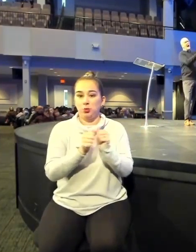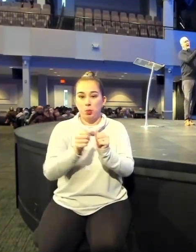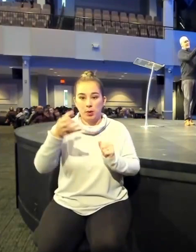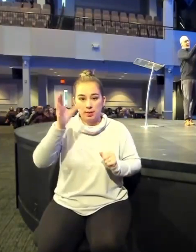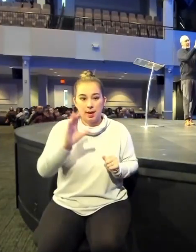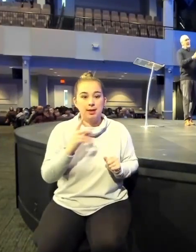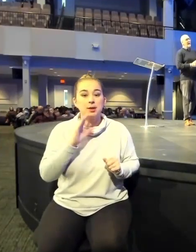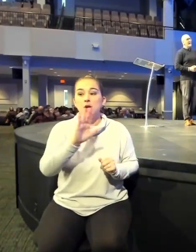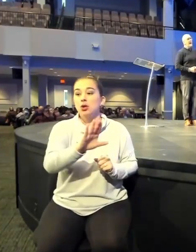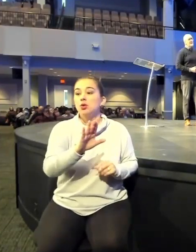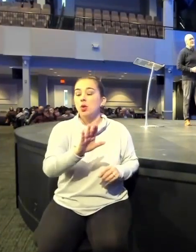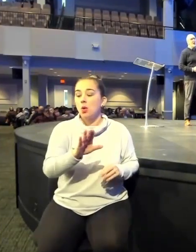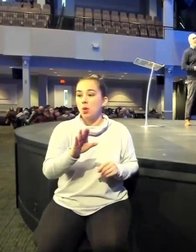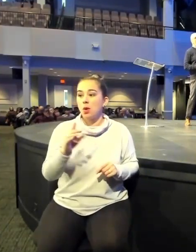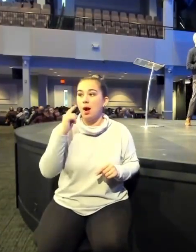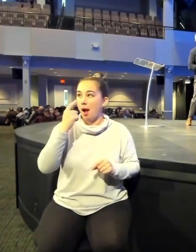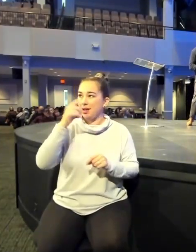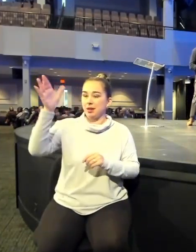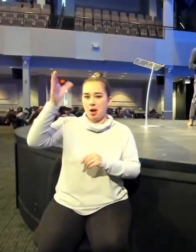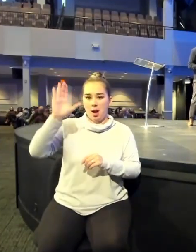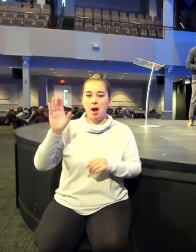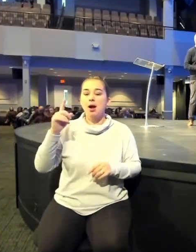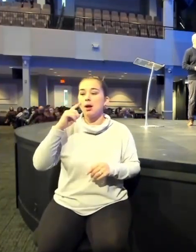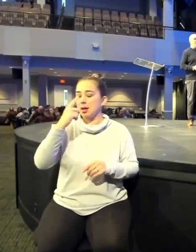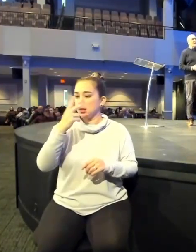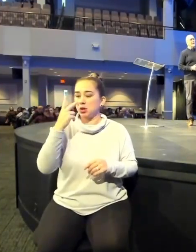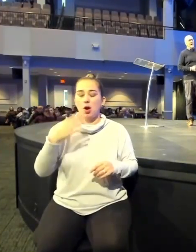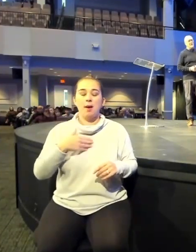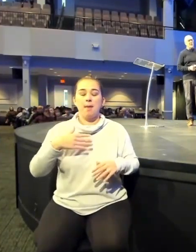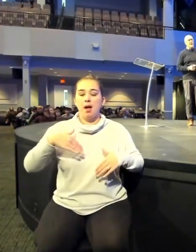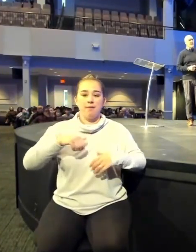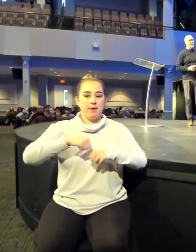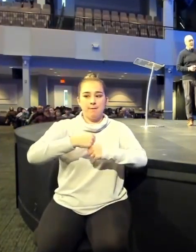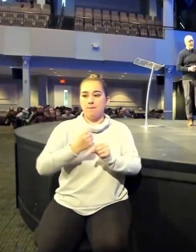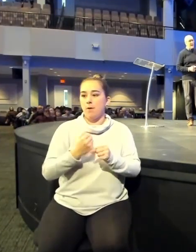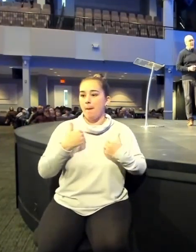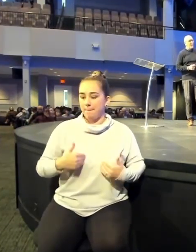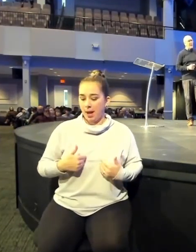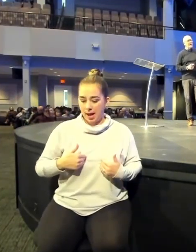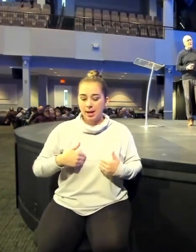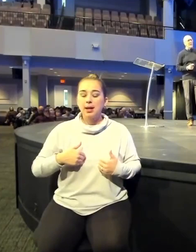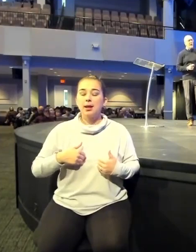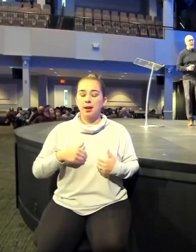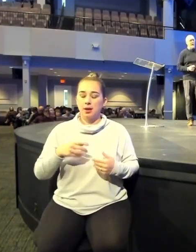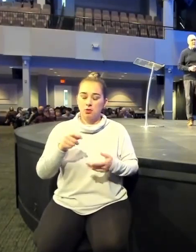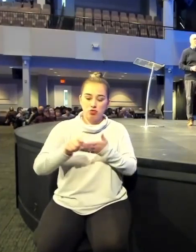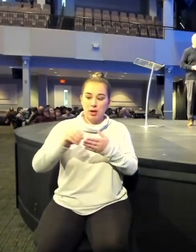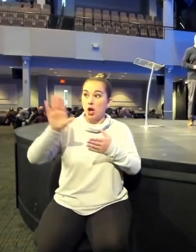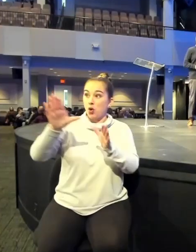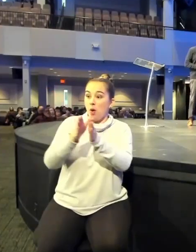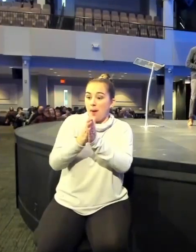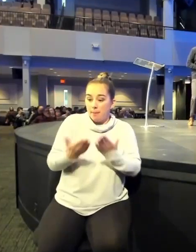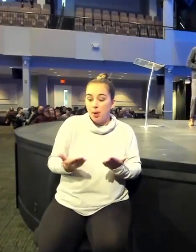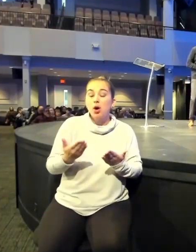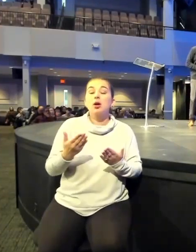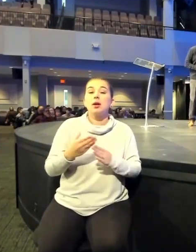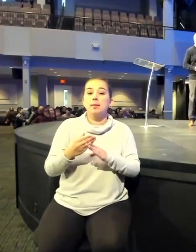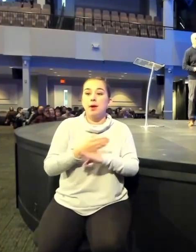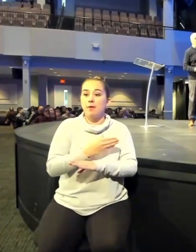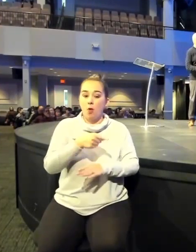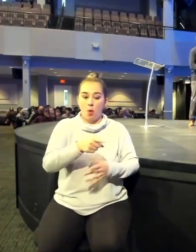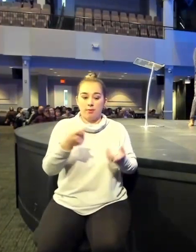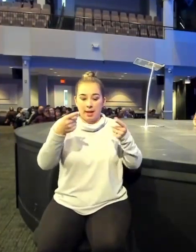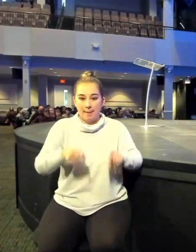Your eyes, talking about God, saw my unformed body. All the days ordained for me were written in your book before one of them came to